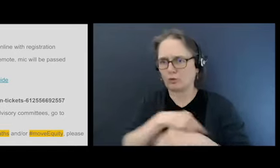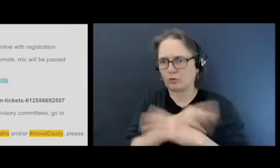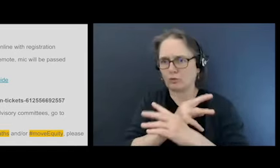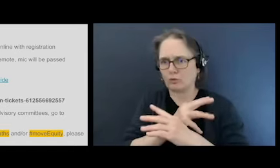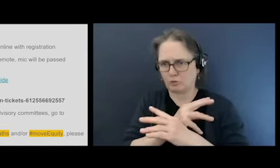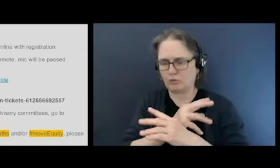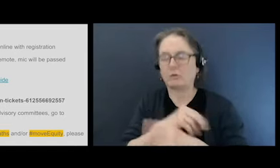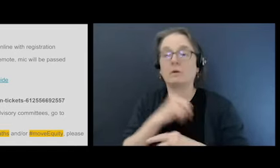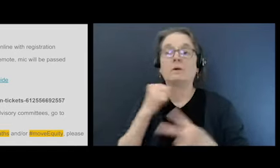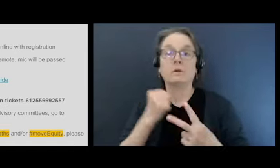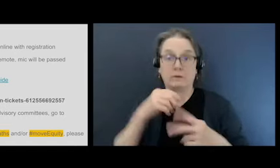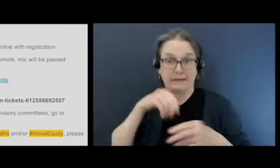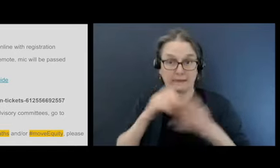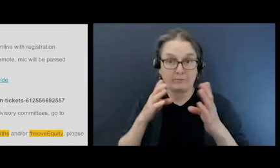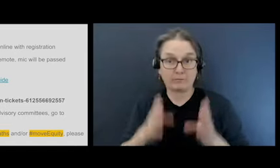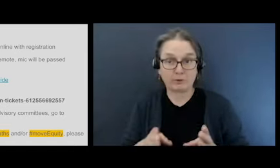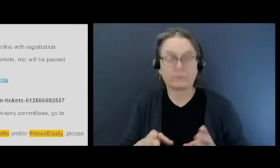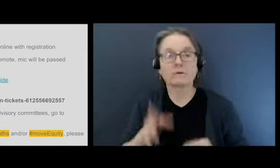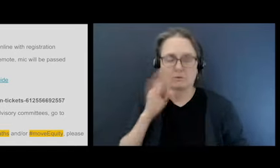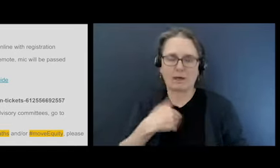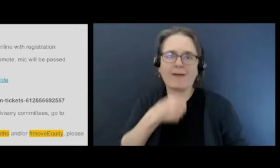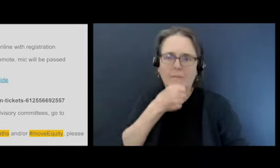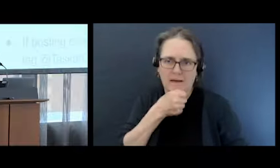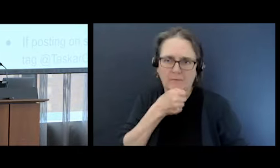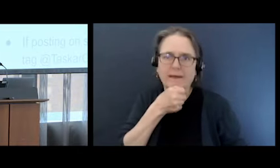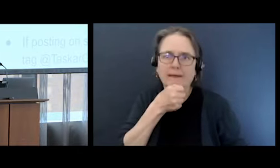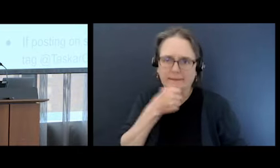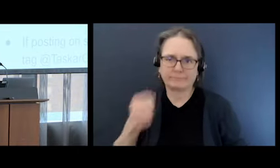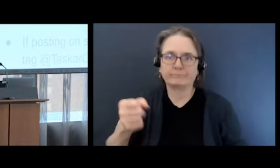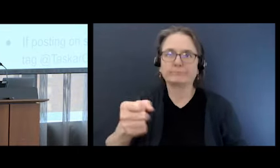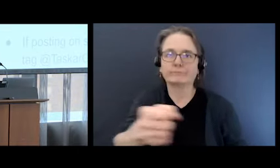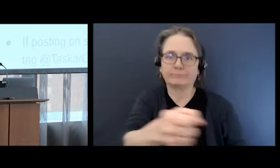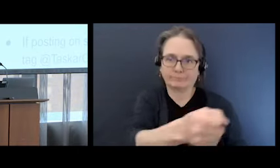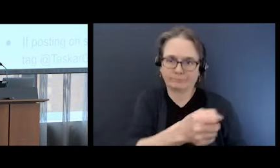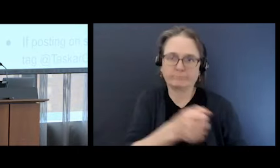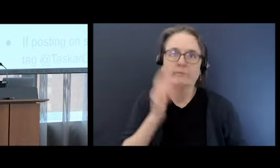be shared out via mic in the room and remotely online.